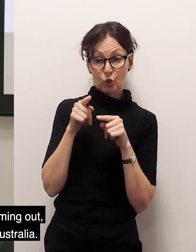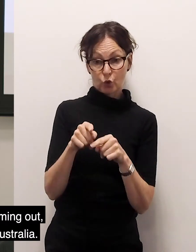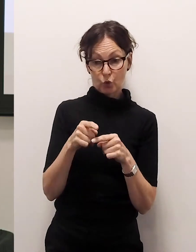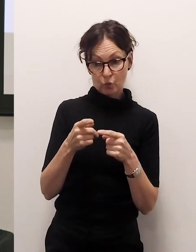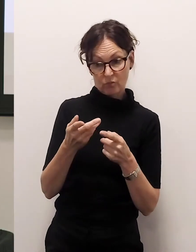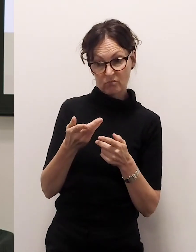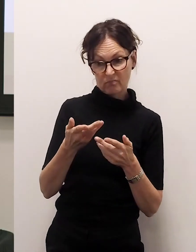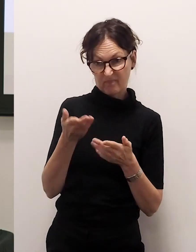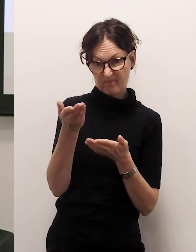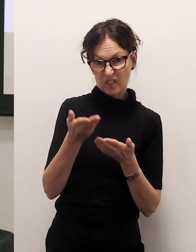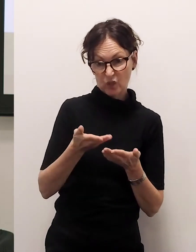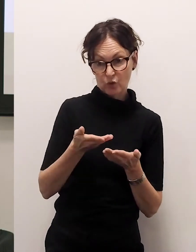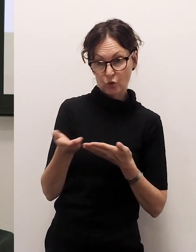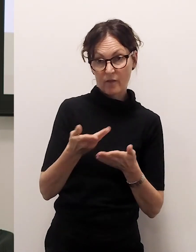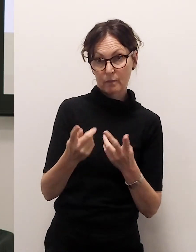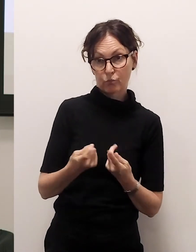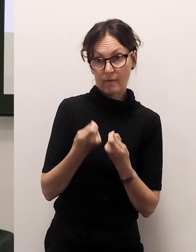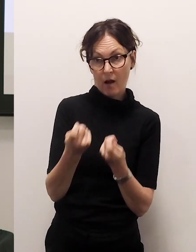out in Australia.